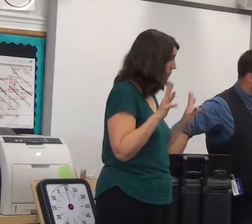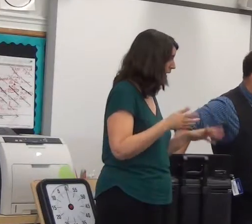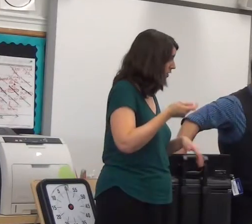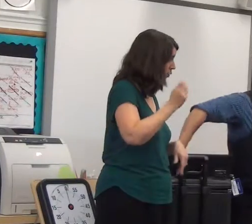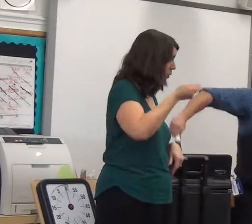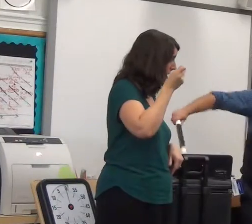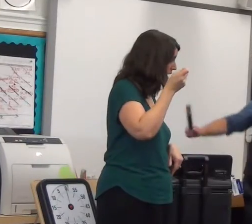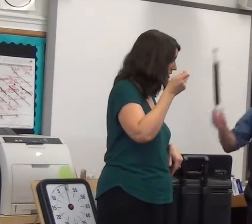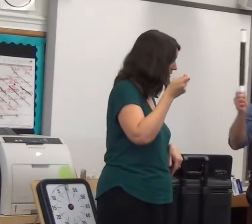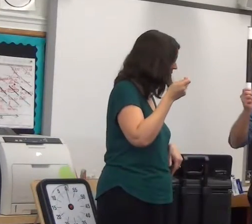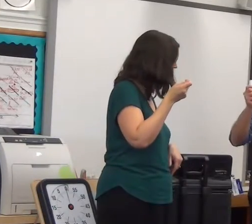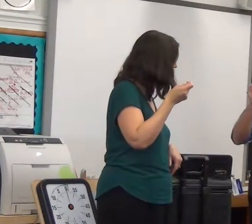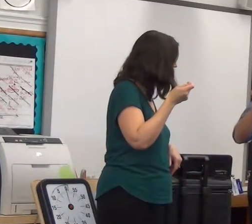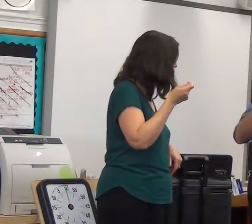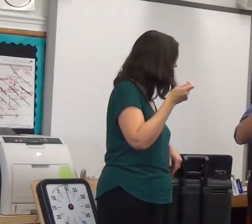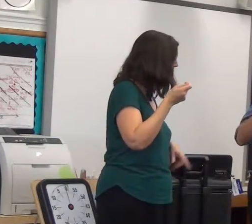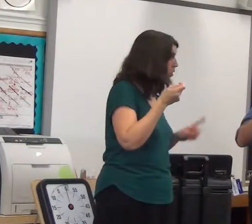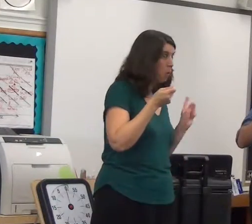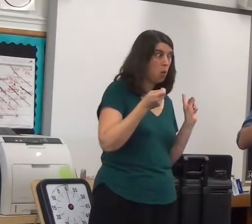wand.